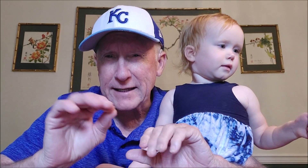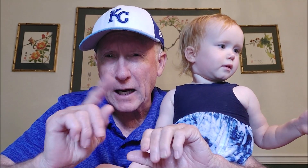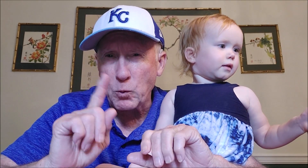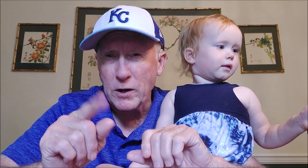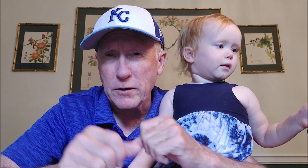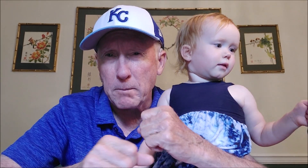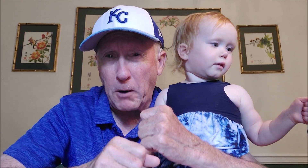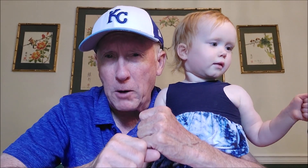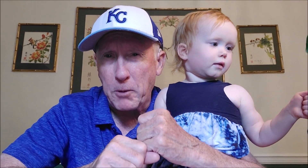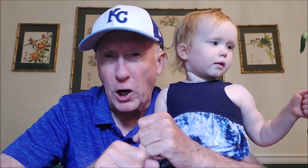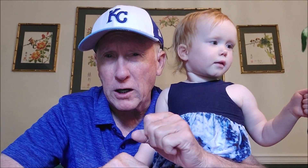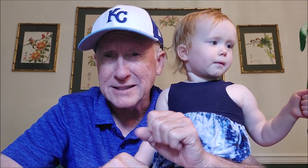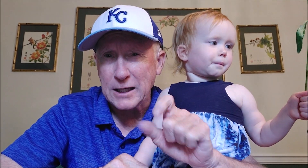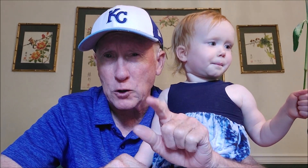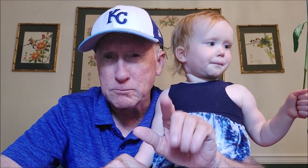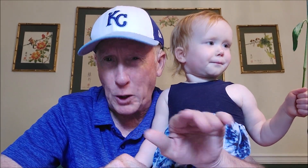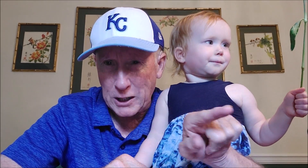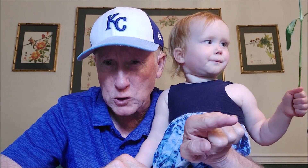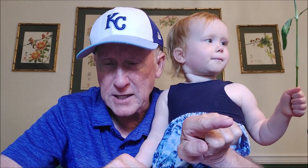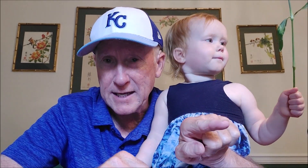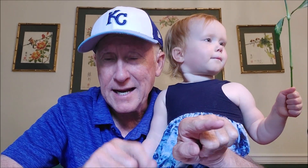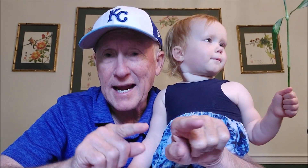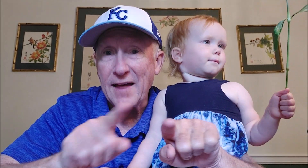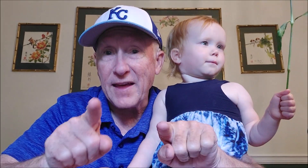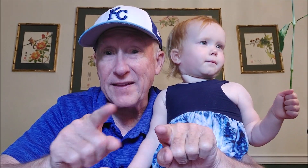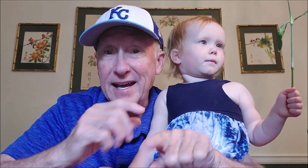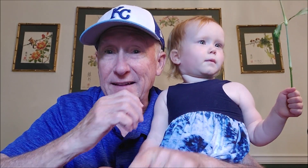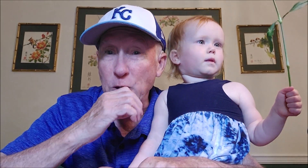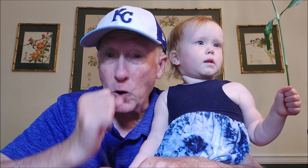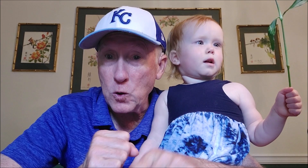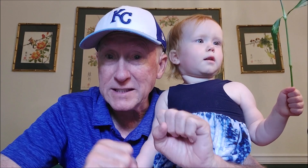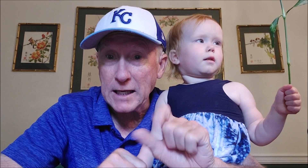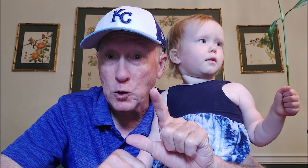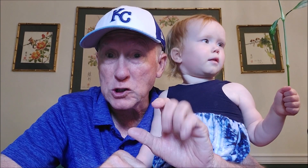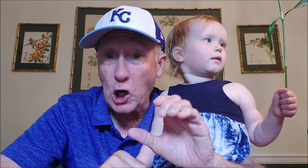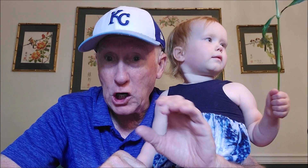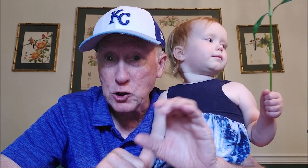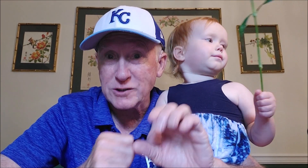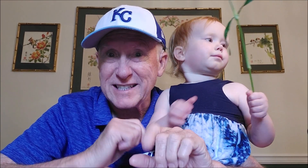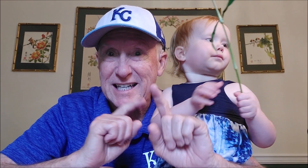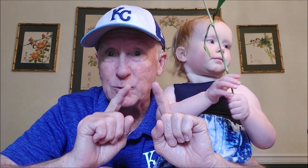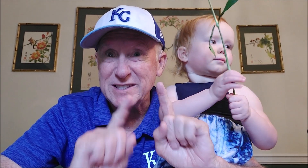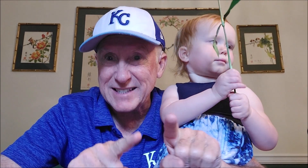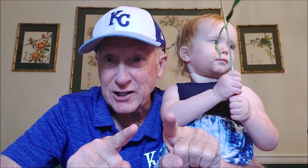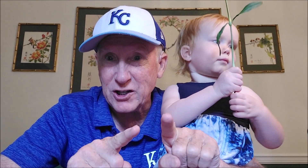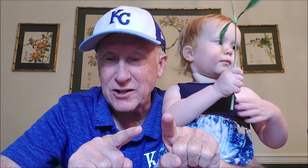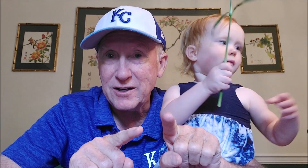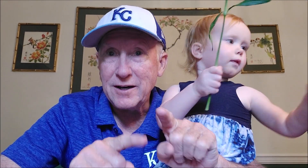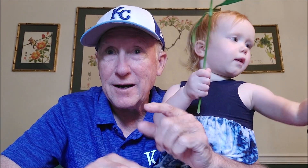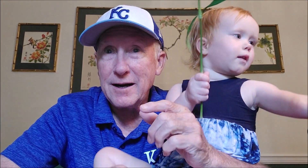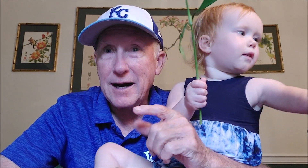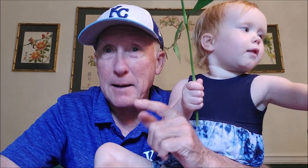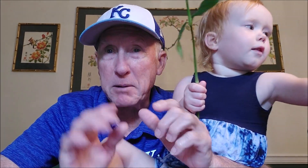out where the ballpark, Dayton Brown. And then they had the old Dayton Cardinal that I was there, I believe